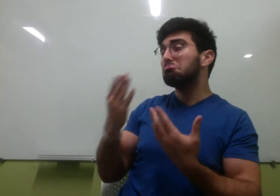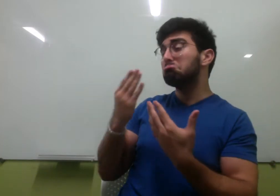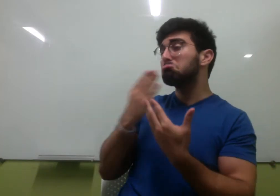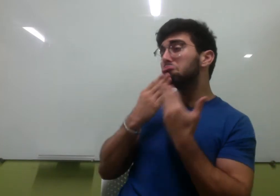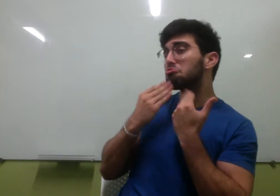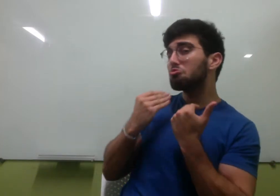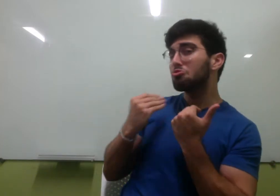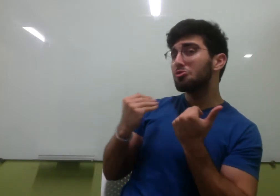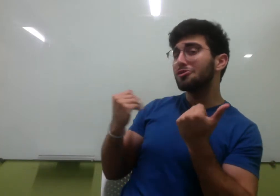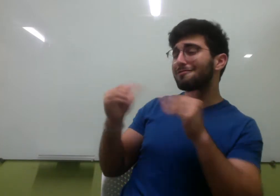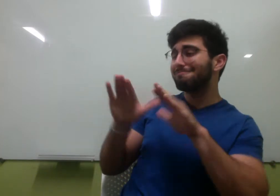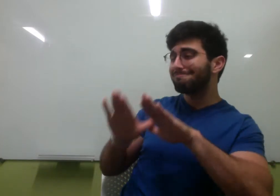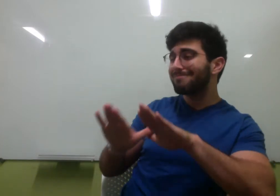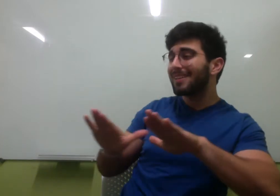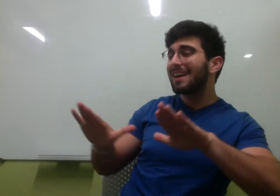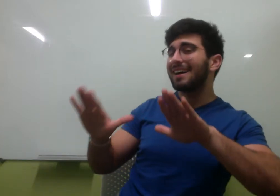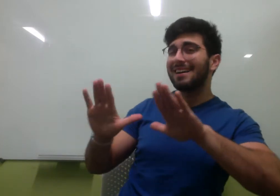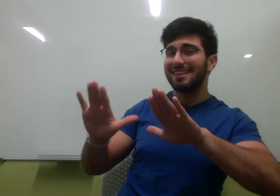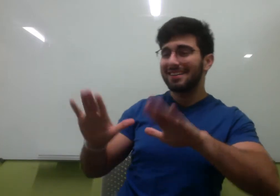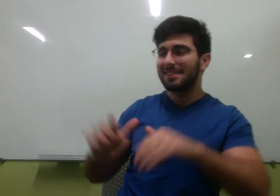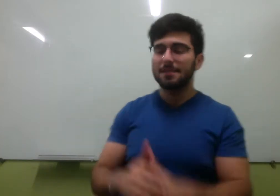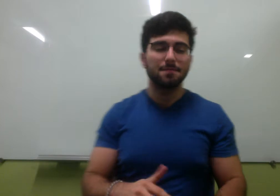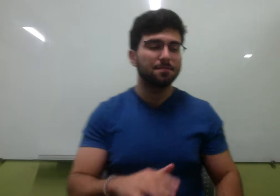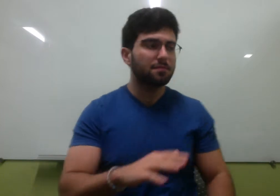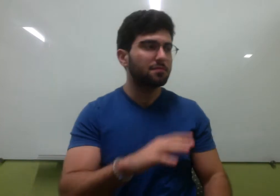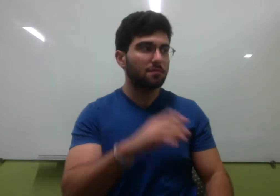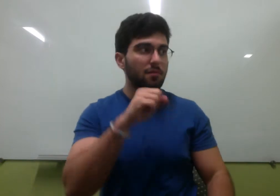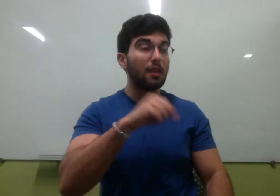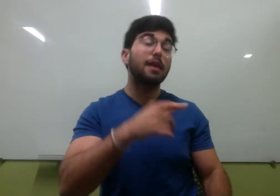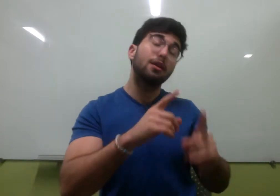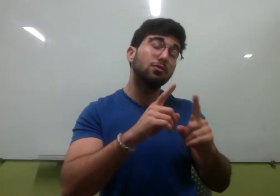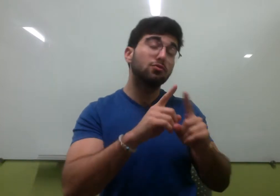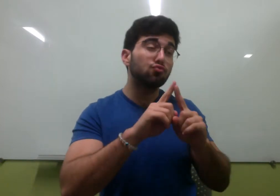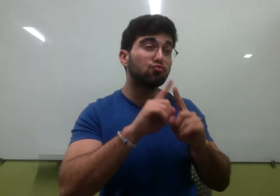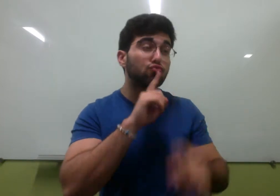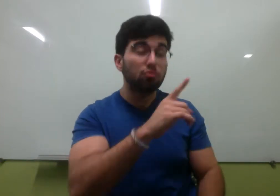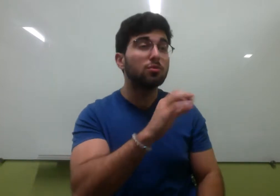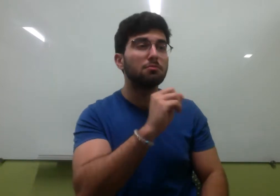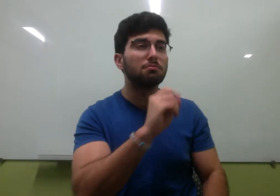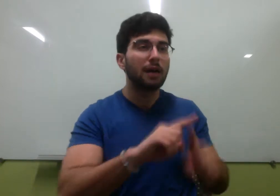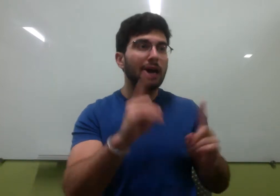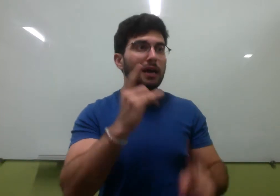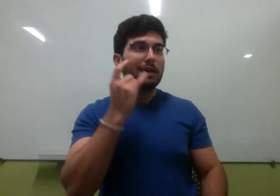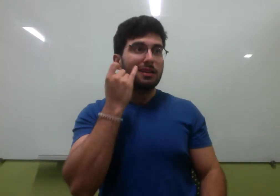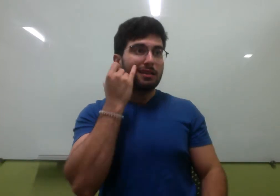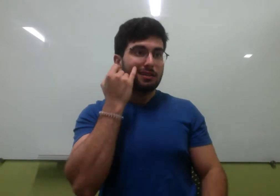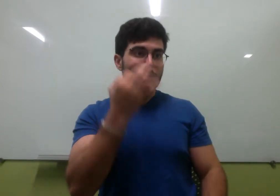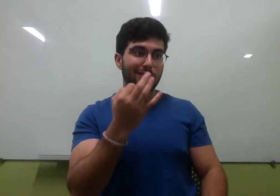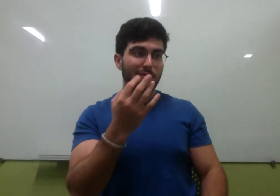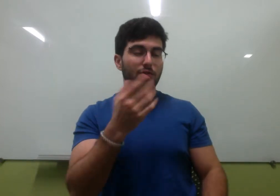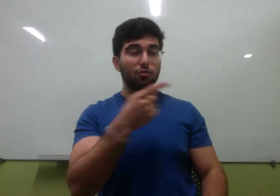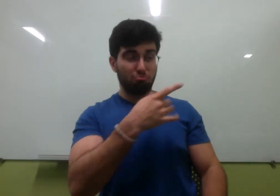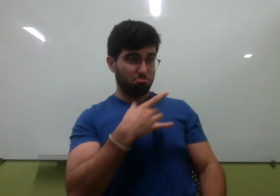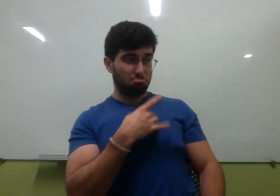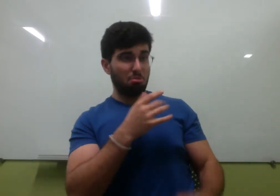up videos of male giraffes fighting. I know, it's disturbing to watch. It is very disturbing, and you just want to think like, oh man, you guys should just